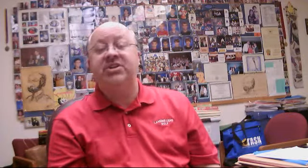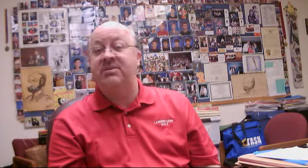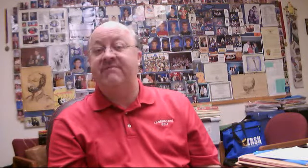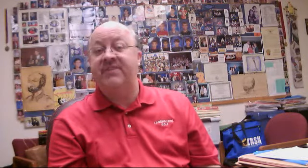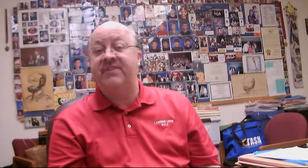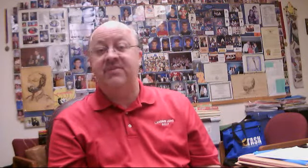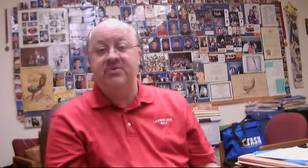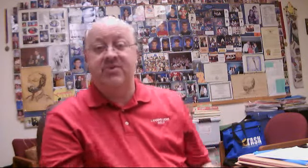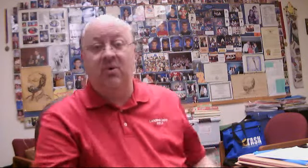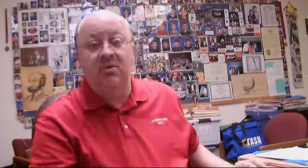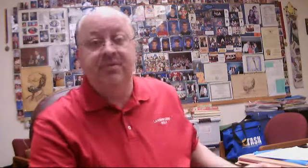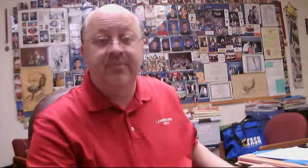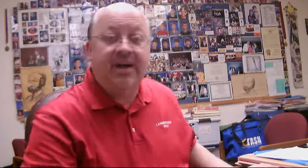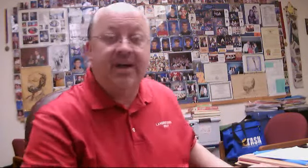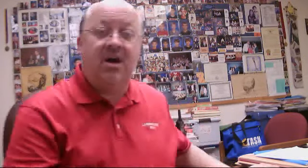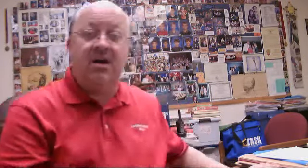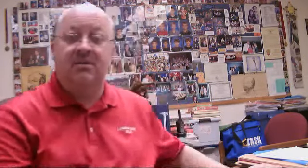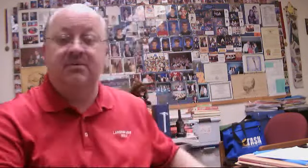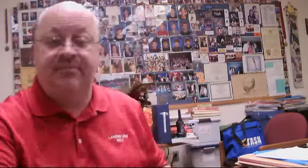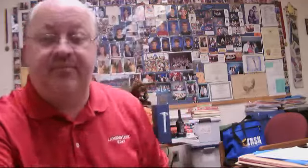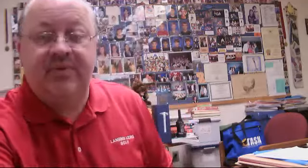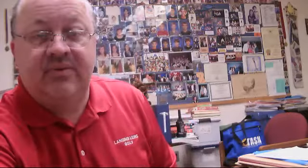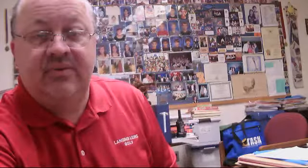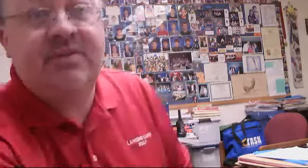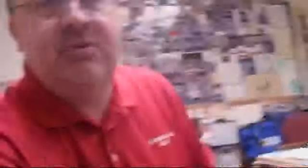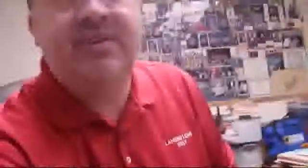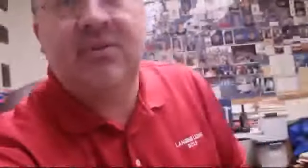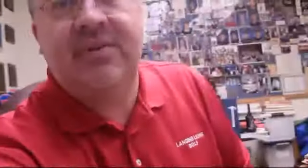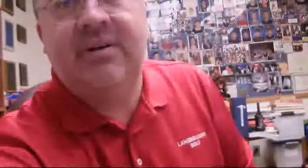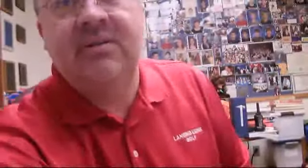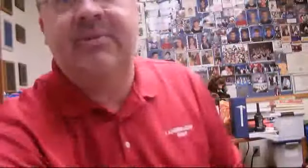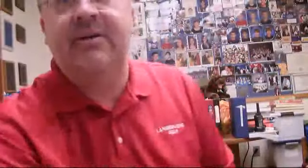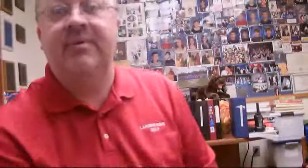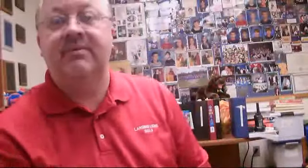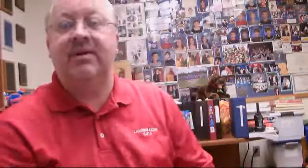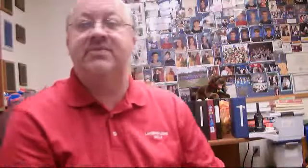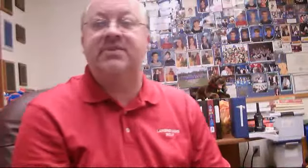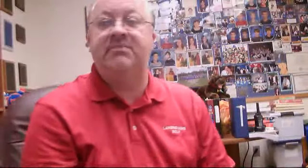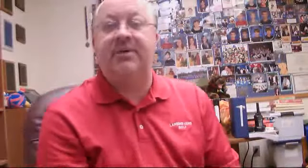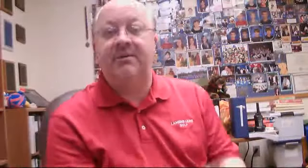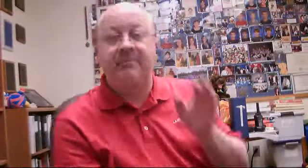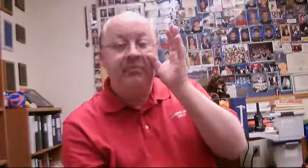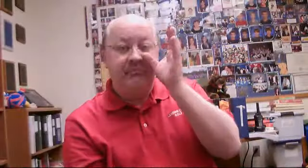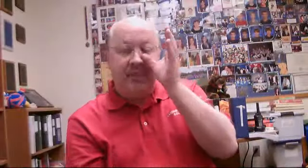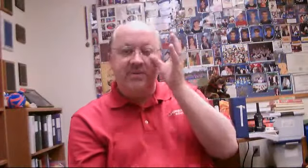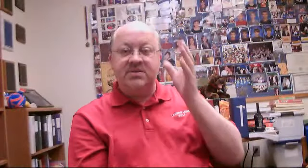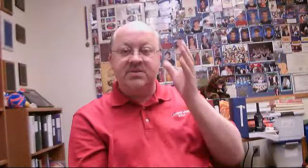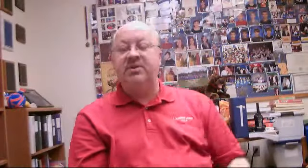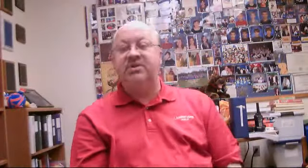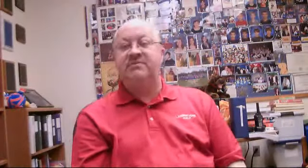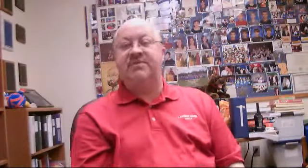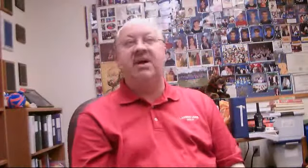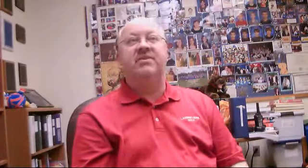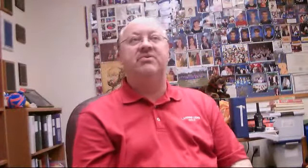was 5 years old. I saw her. So let's move this over here a little bit, that way you can see me better. I saw her when she was 5 years